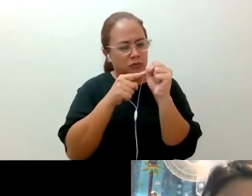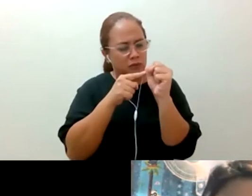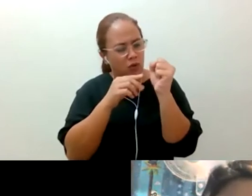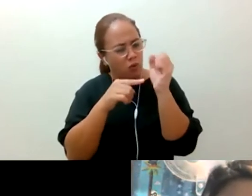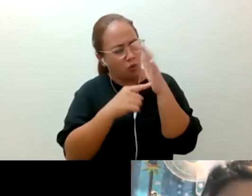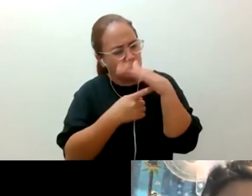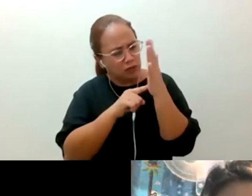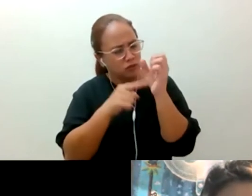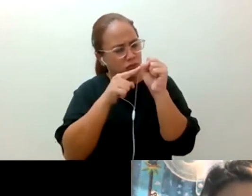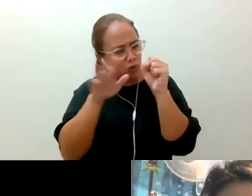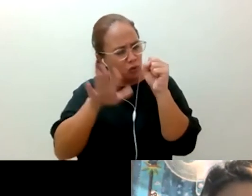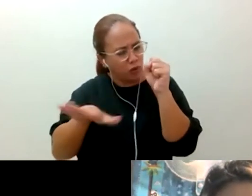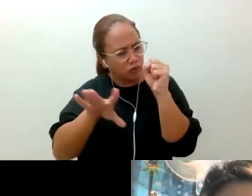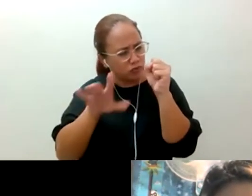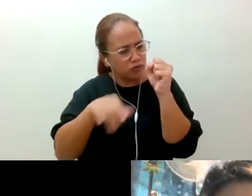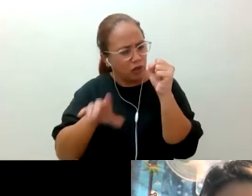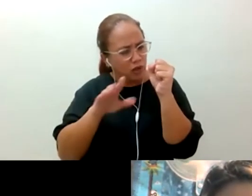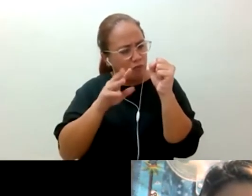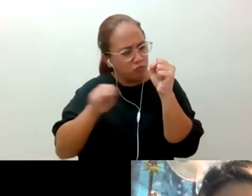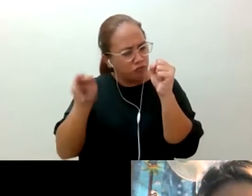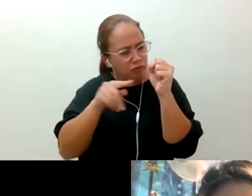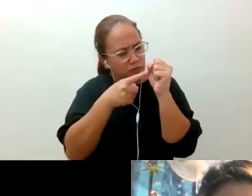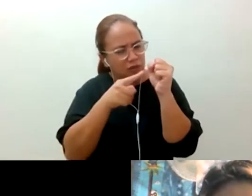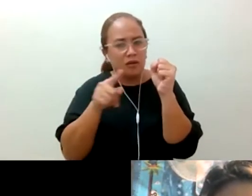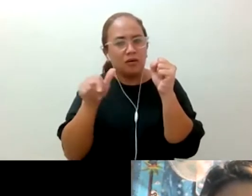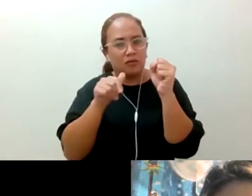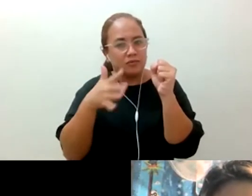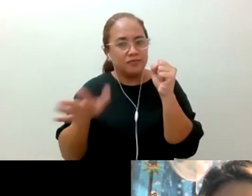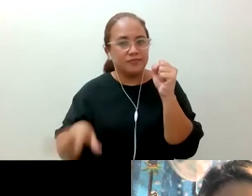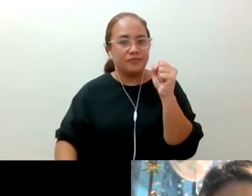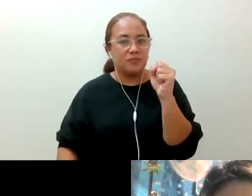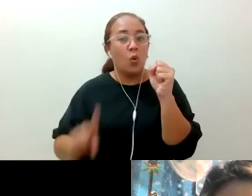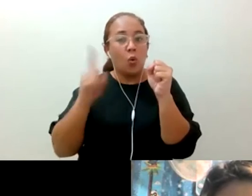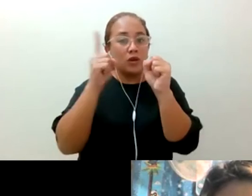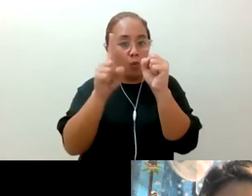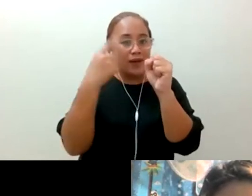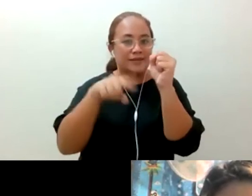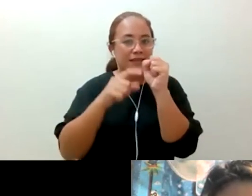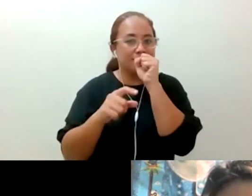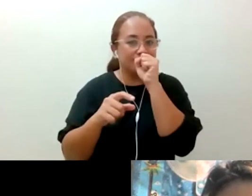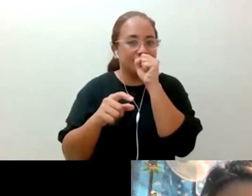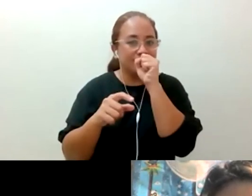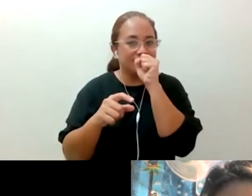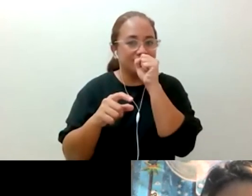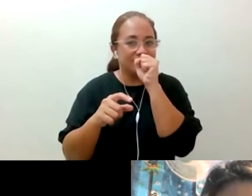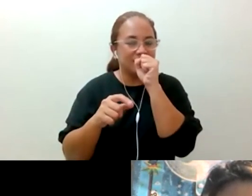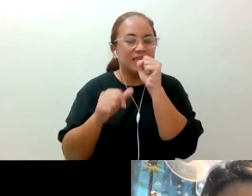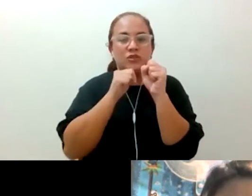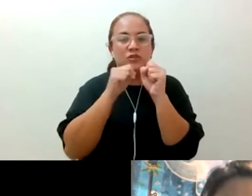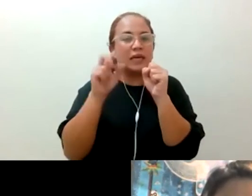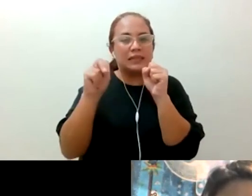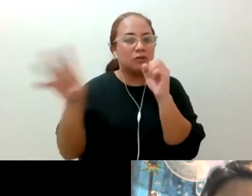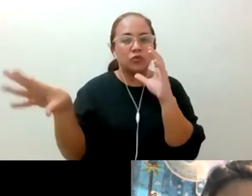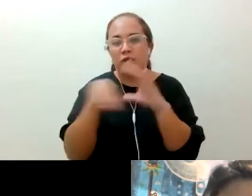or for location or for a movement or anything else. There's only one sign with this handshake. So you don't need to